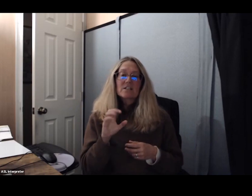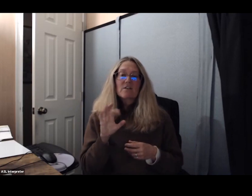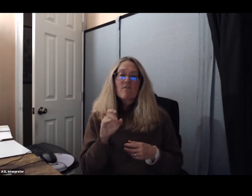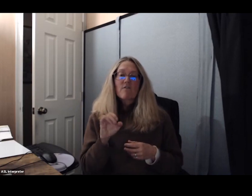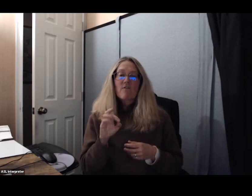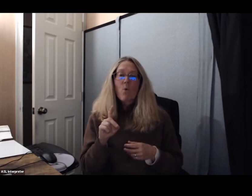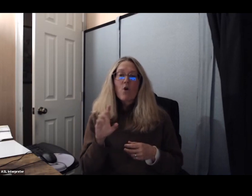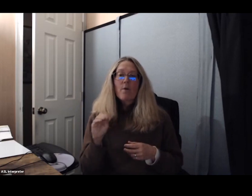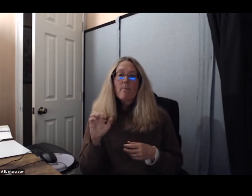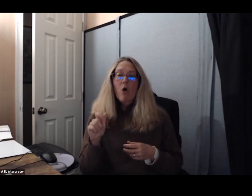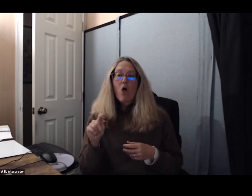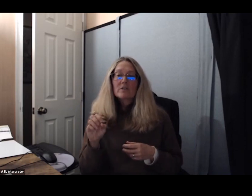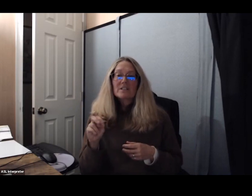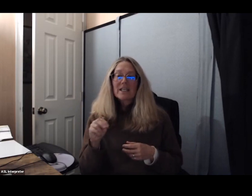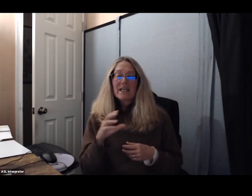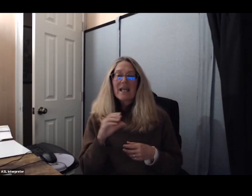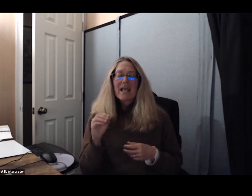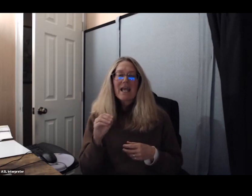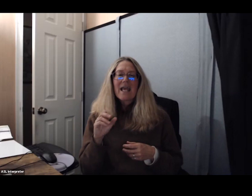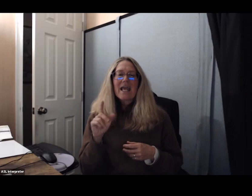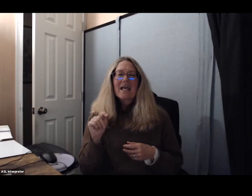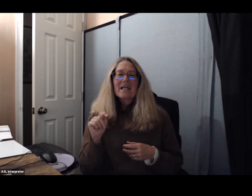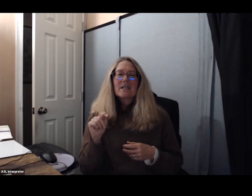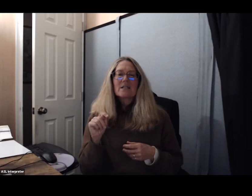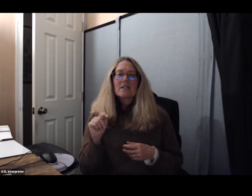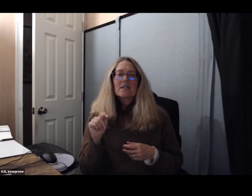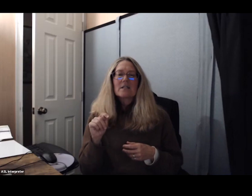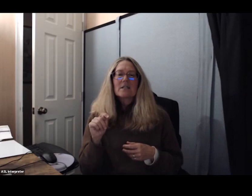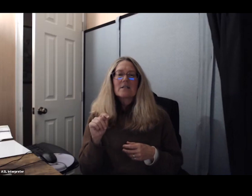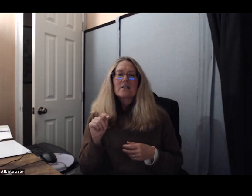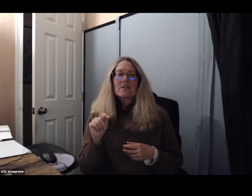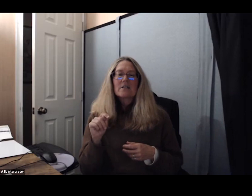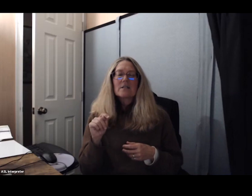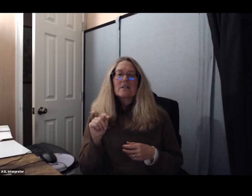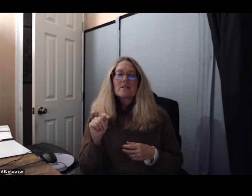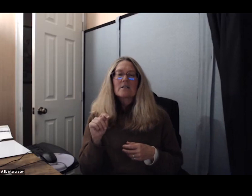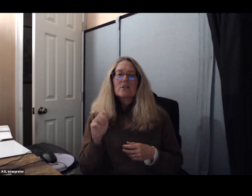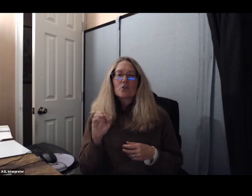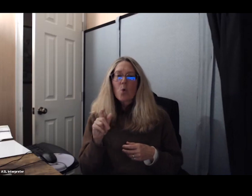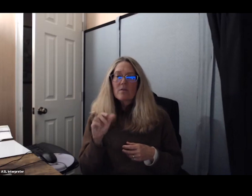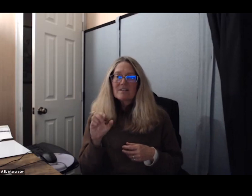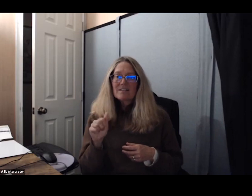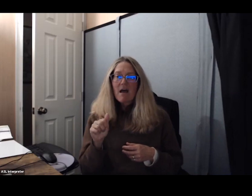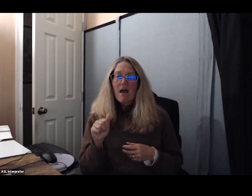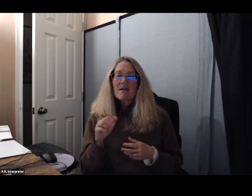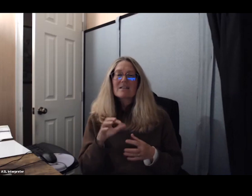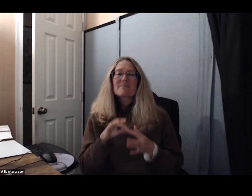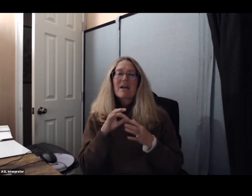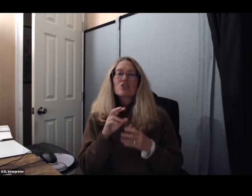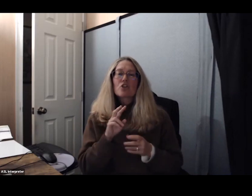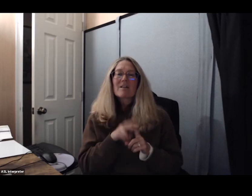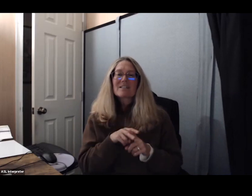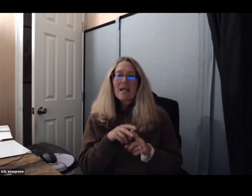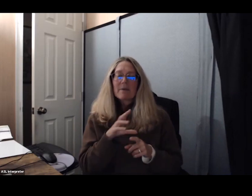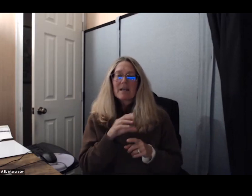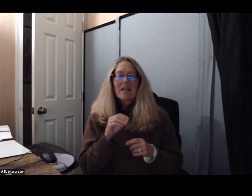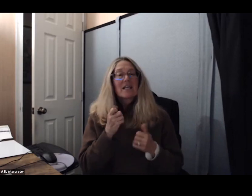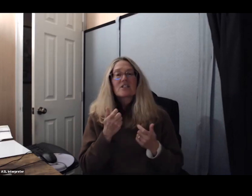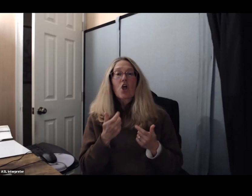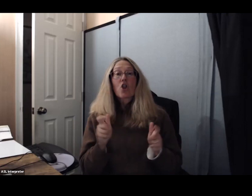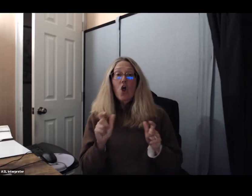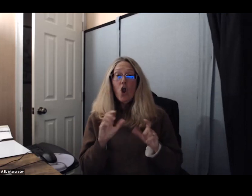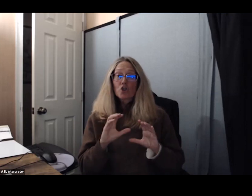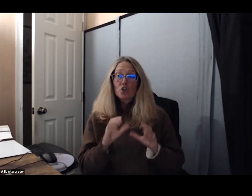Moulton. And TOSAS, Teachers on Special Assignment, literacy coaches. So it's a fairly